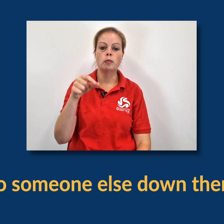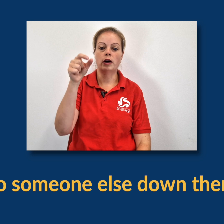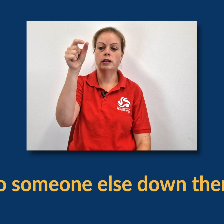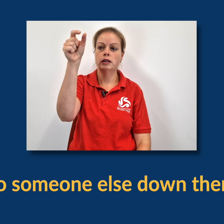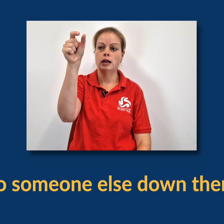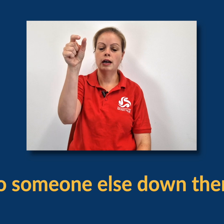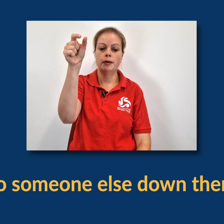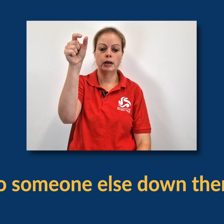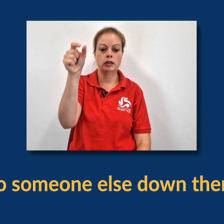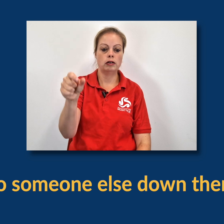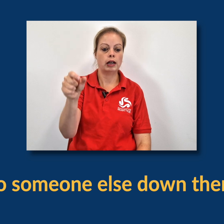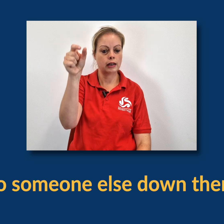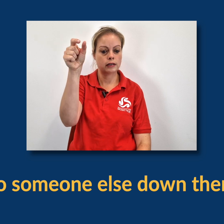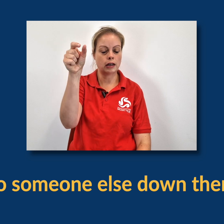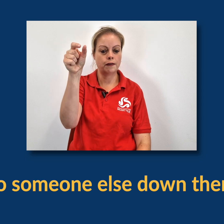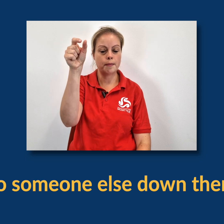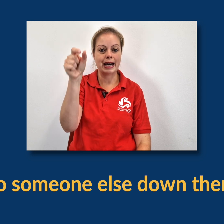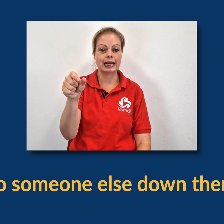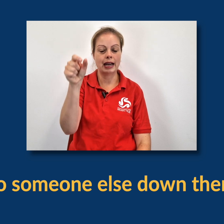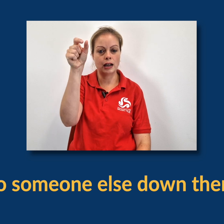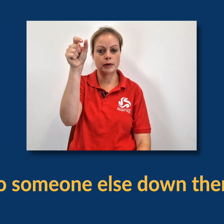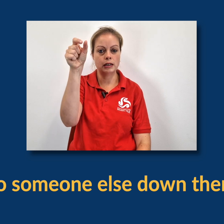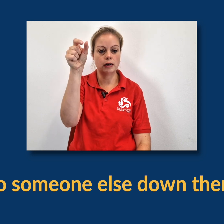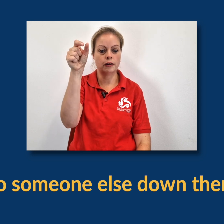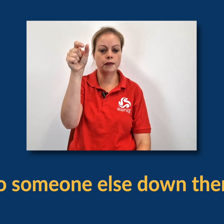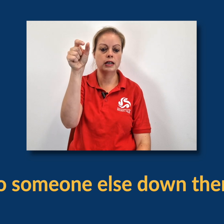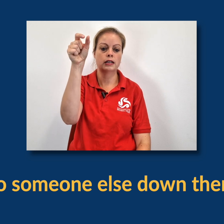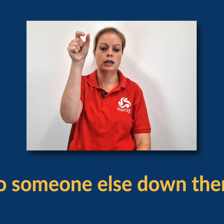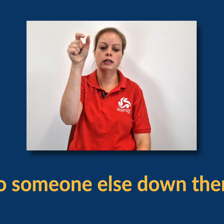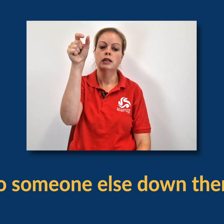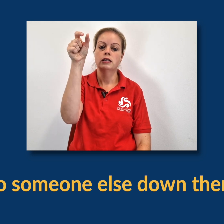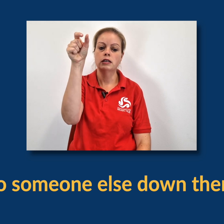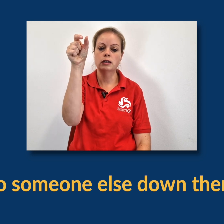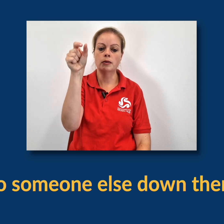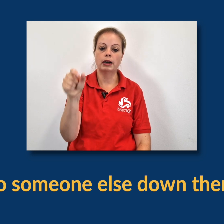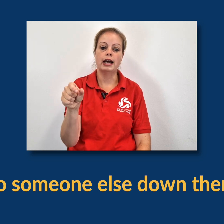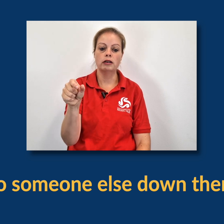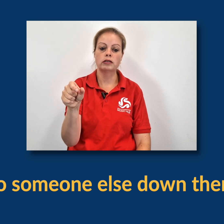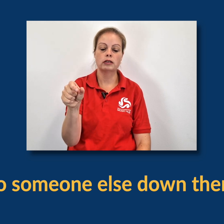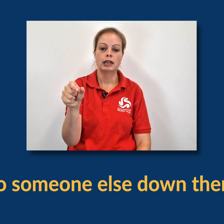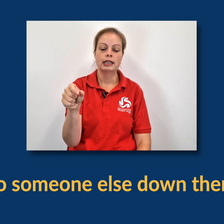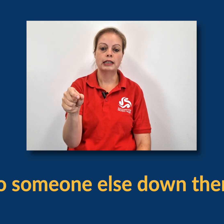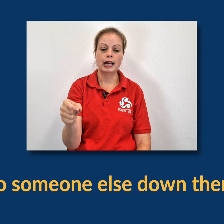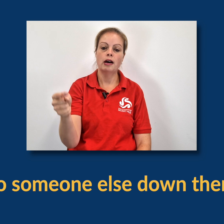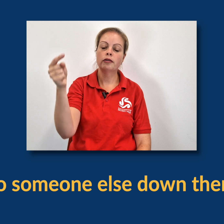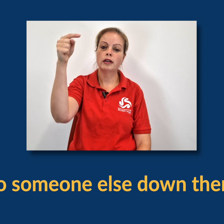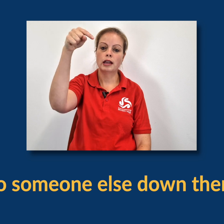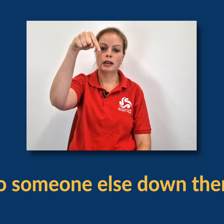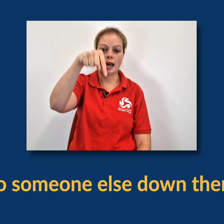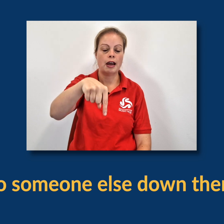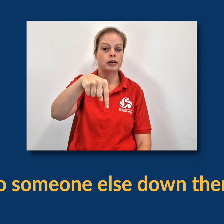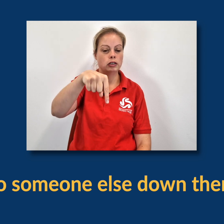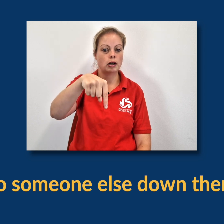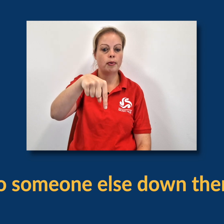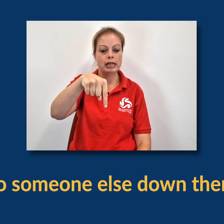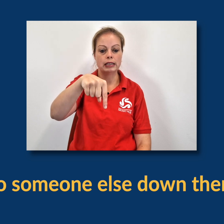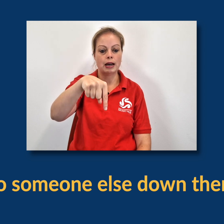someone. We're going to do like a sign for man again, like we did on the first line. To someone else, down there. And you're just going to point